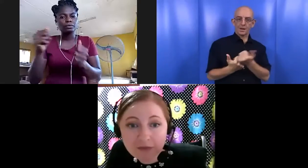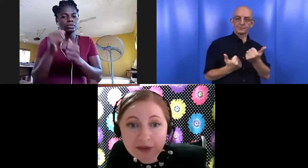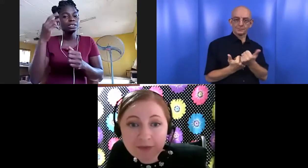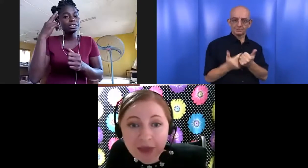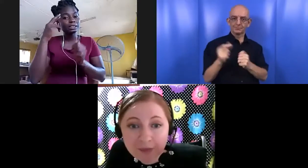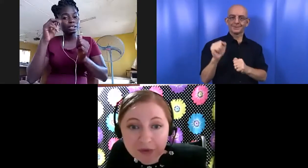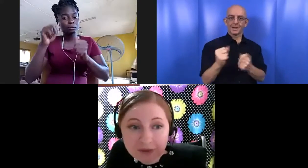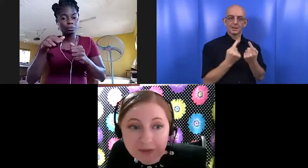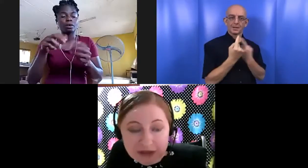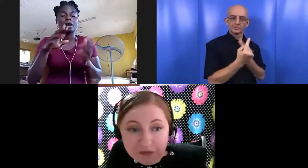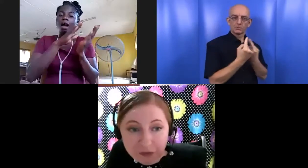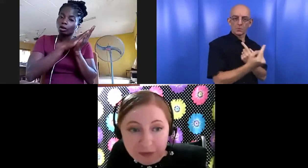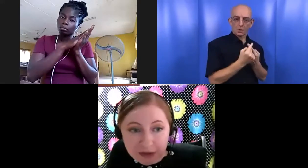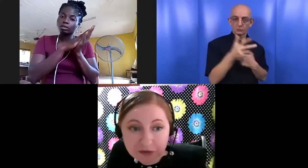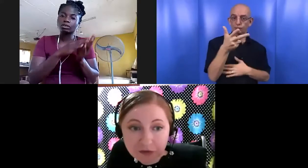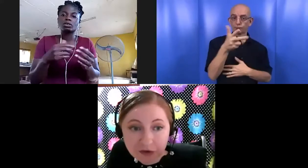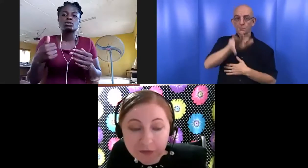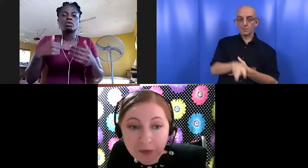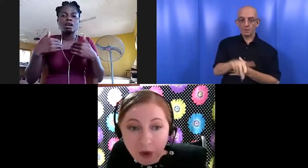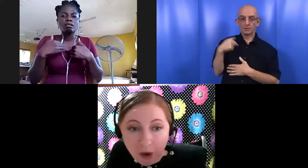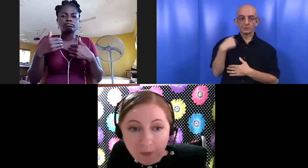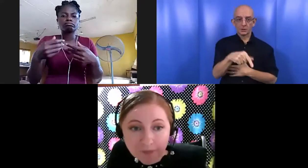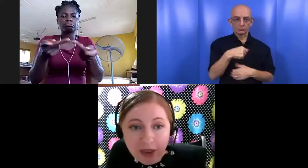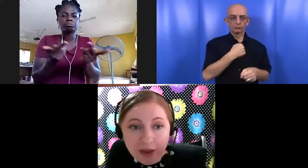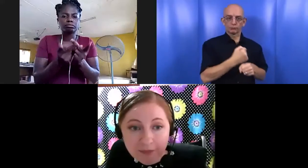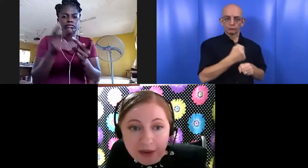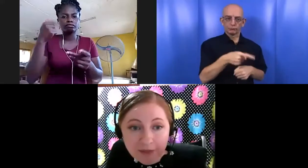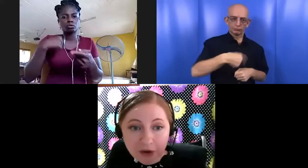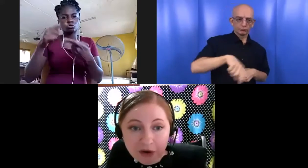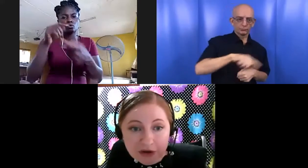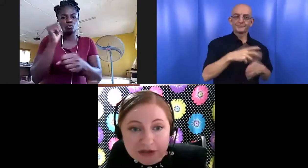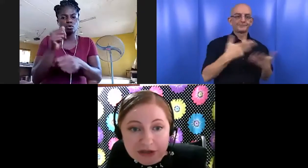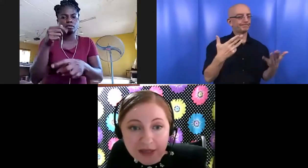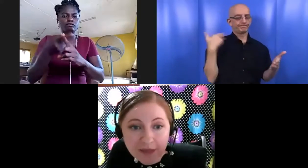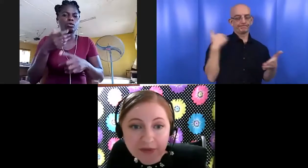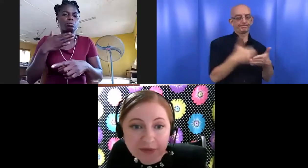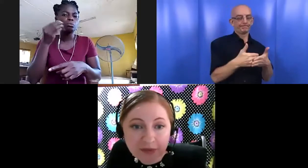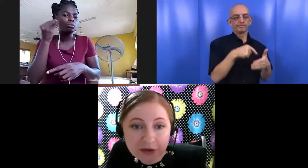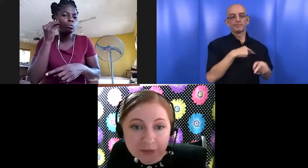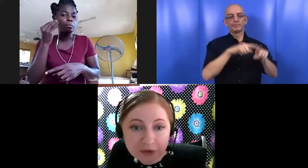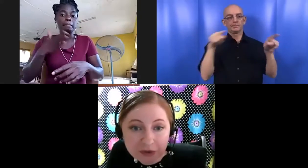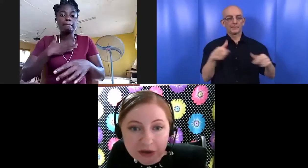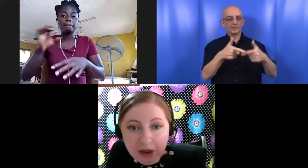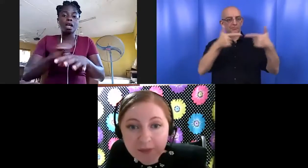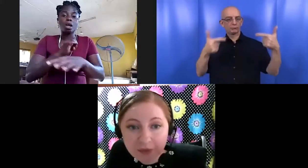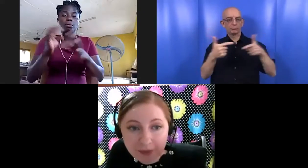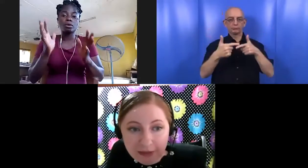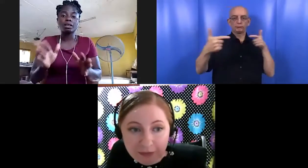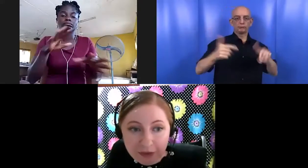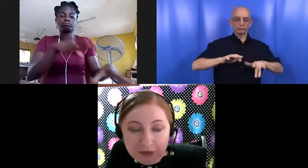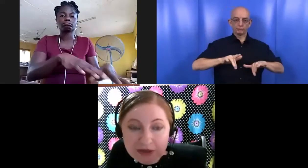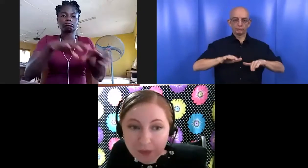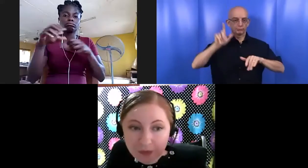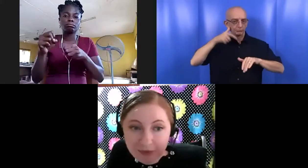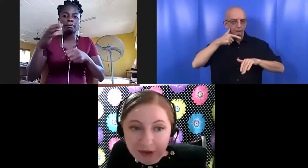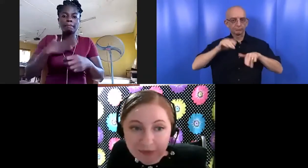have been put in place for me to work from home. My employers adapted my computer, provided me